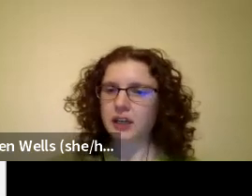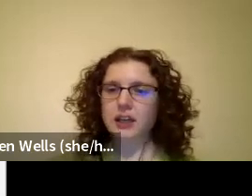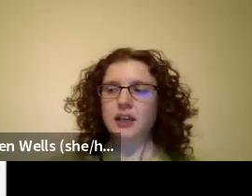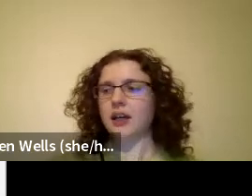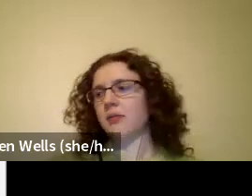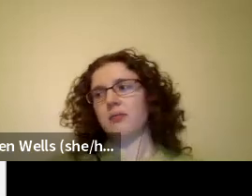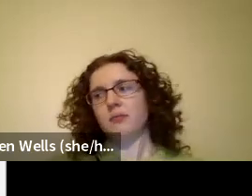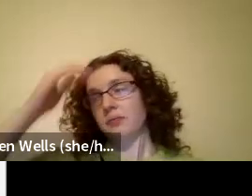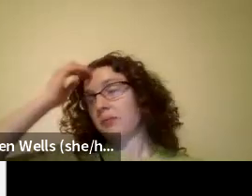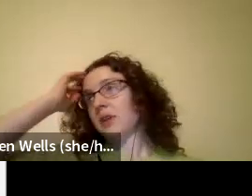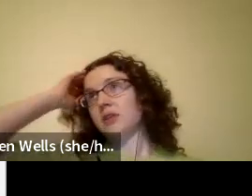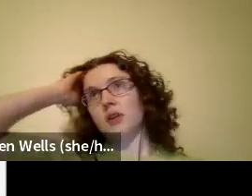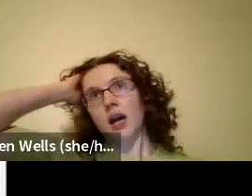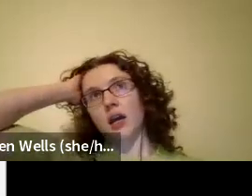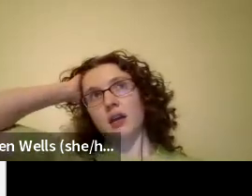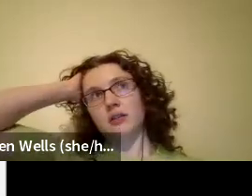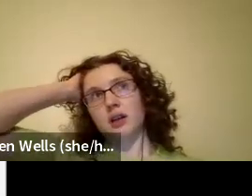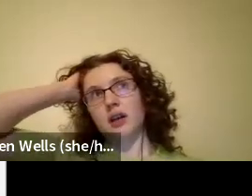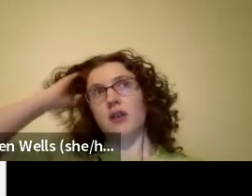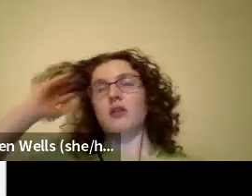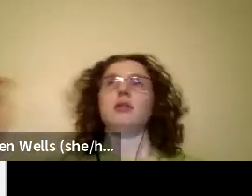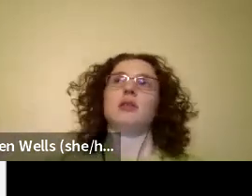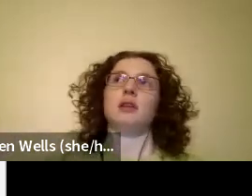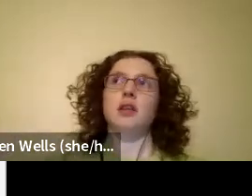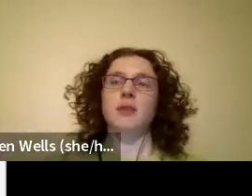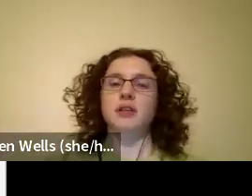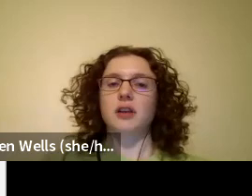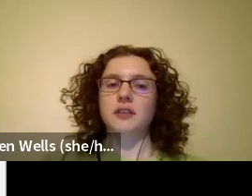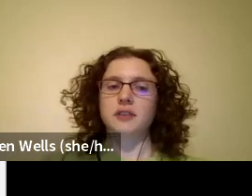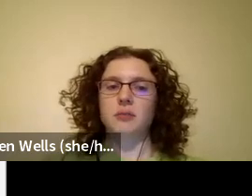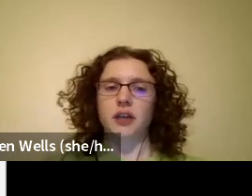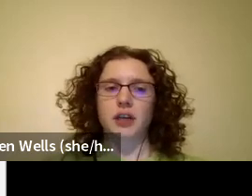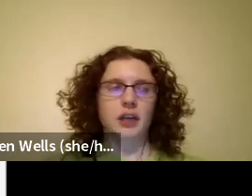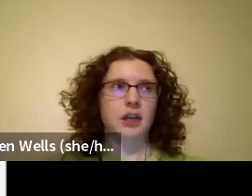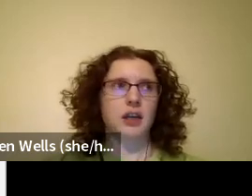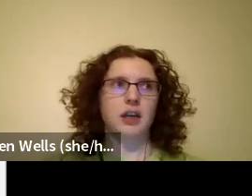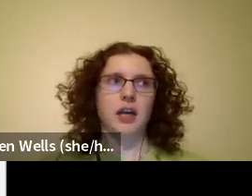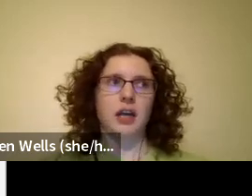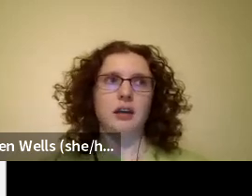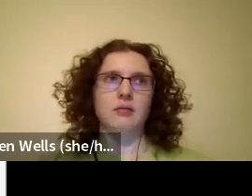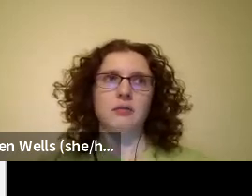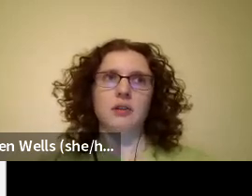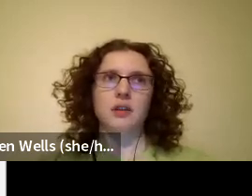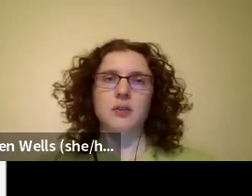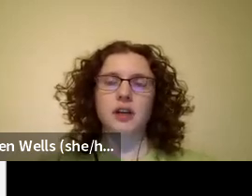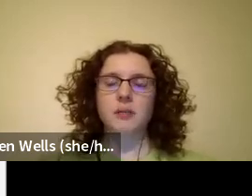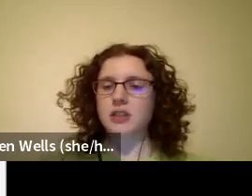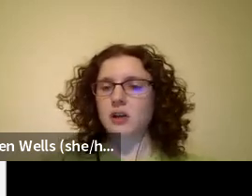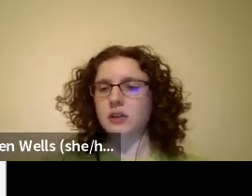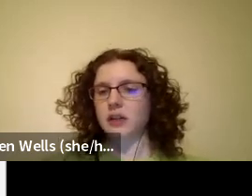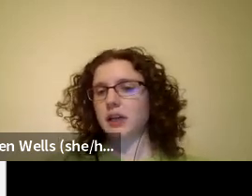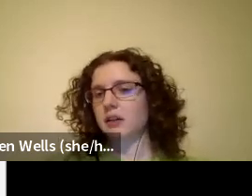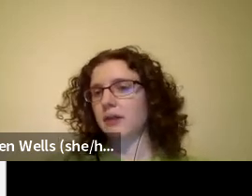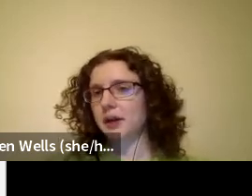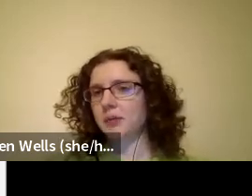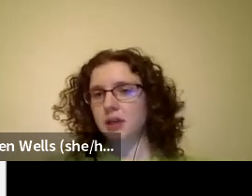earlier. So I started out in the mental health system working in a community mental